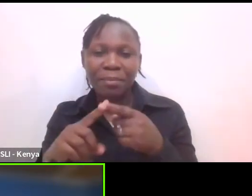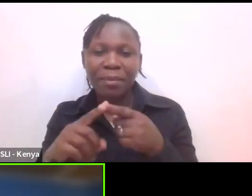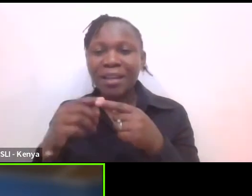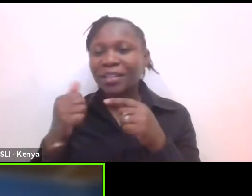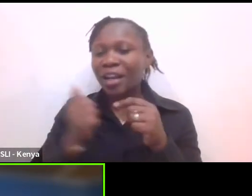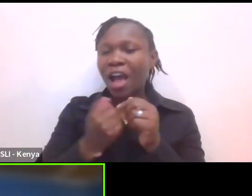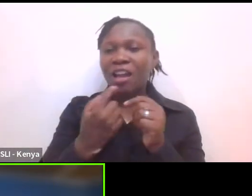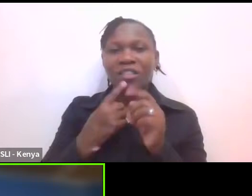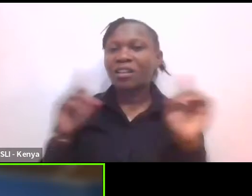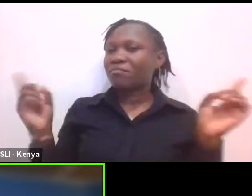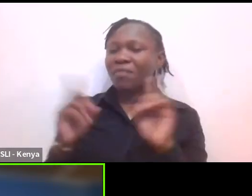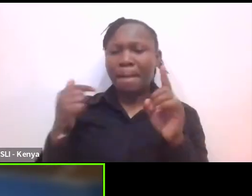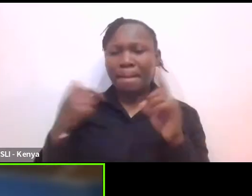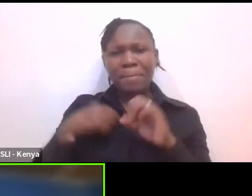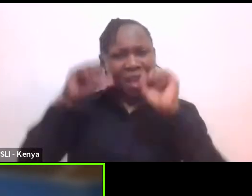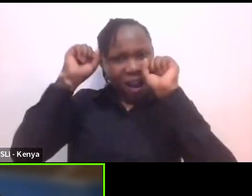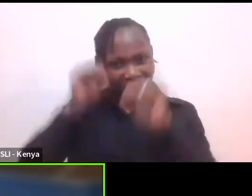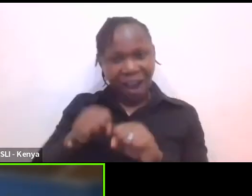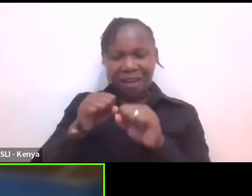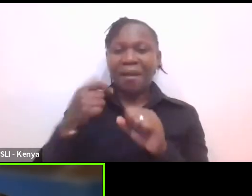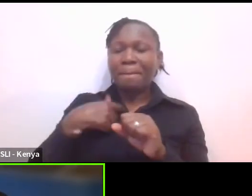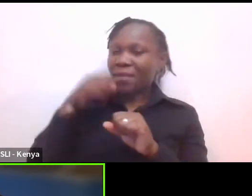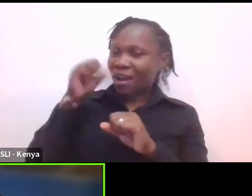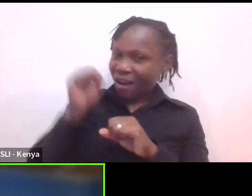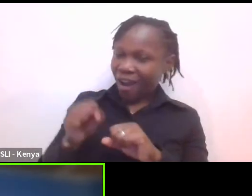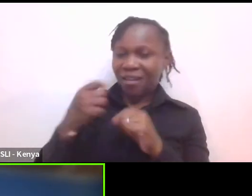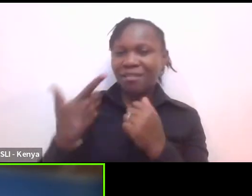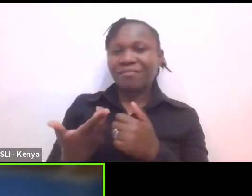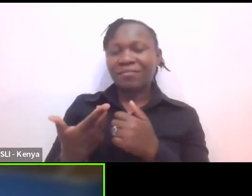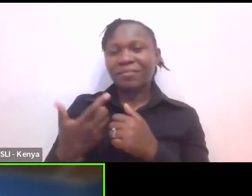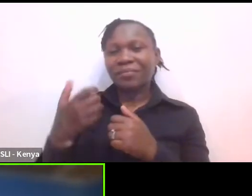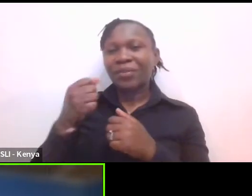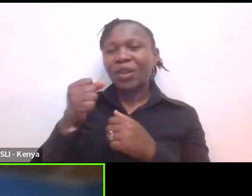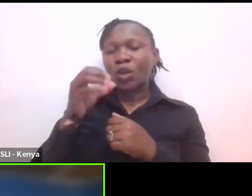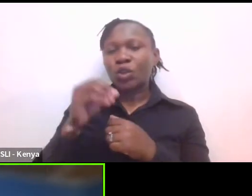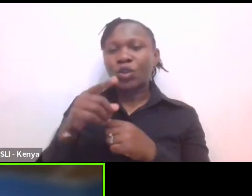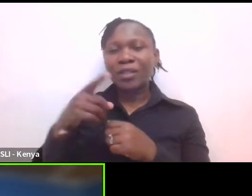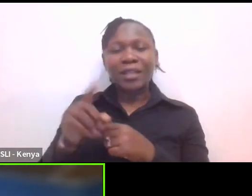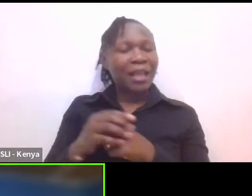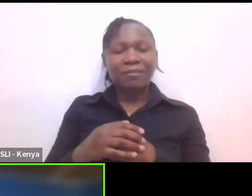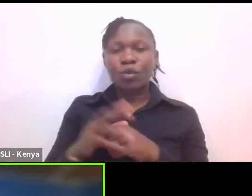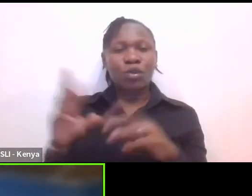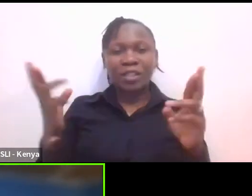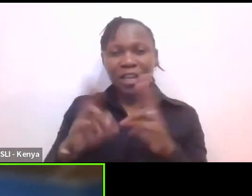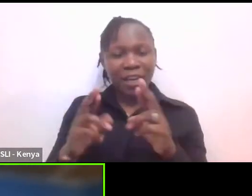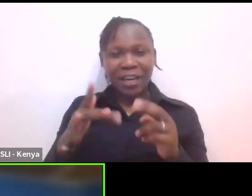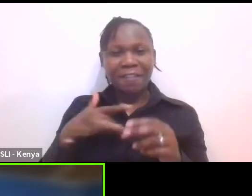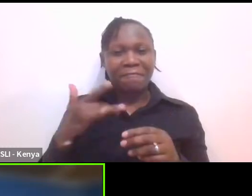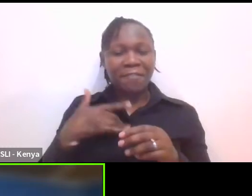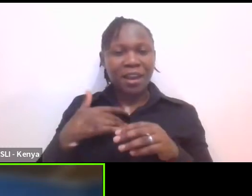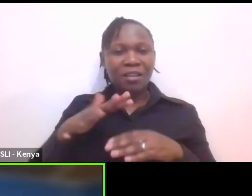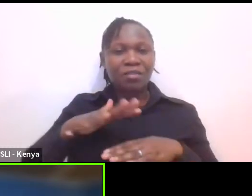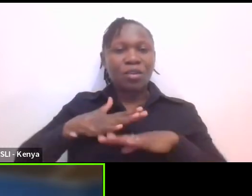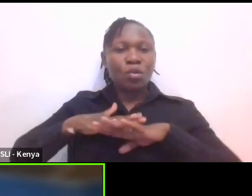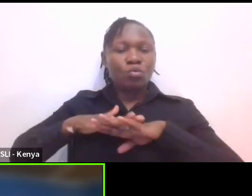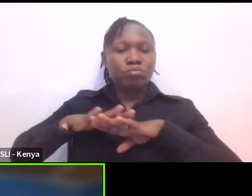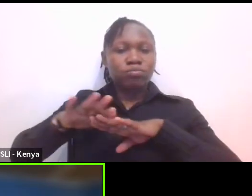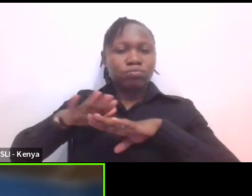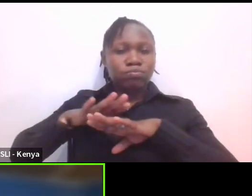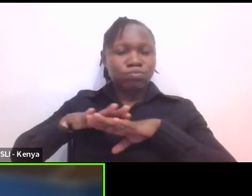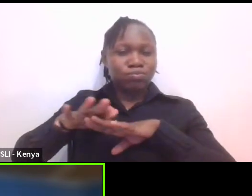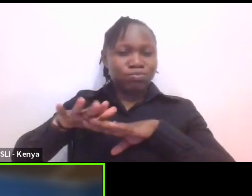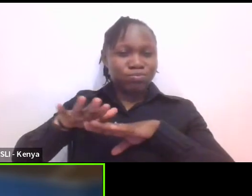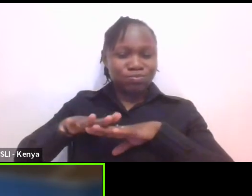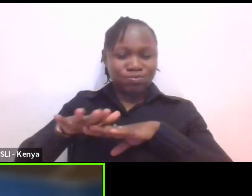I can. So she had her ear to the ground, and she was feeling the vibrations and listening in her